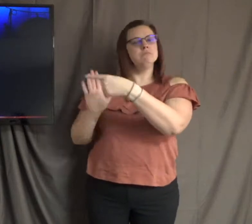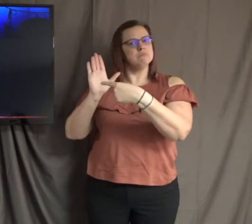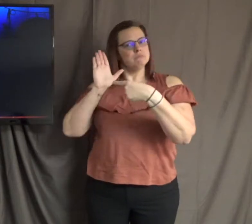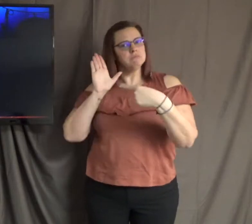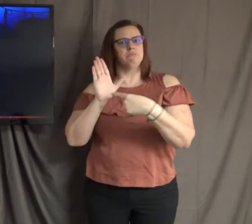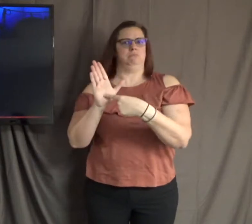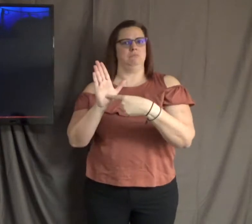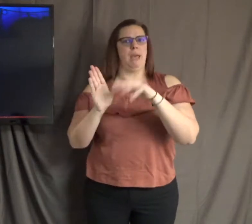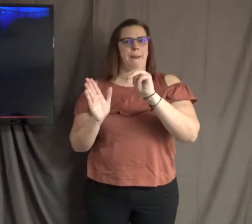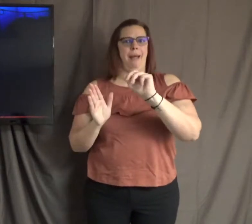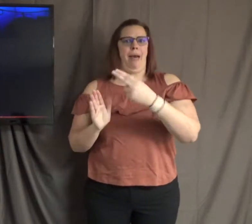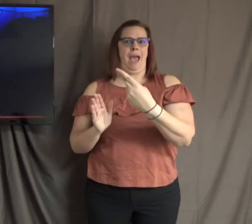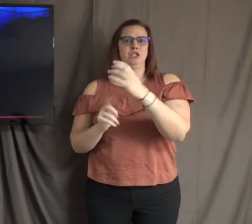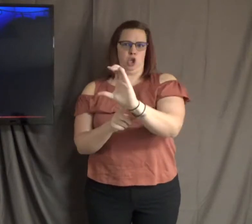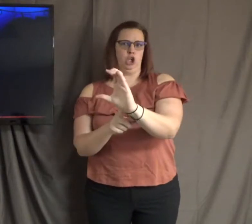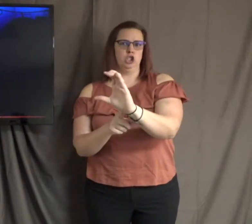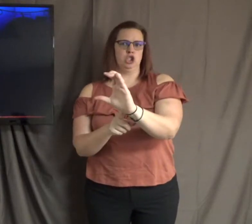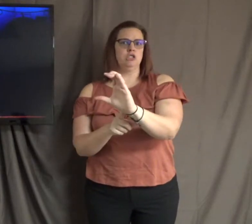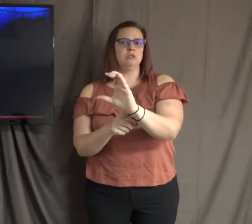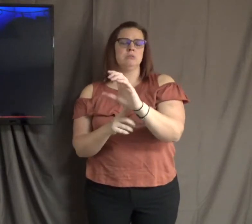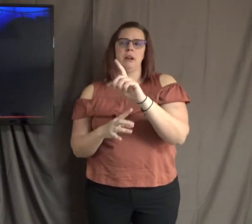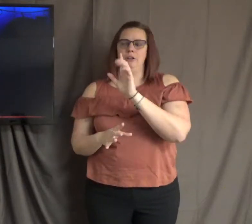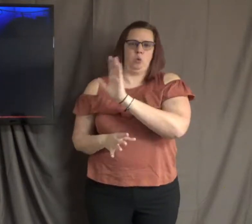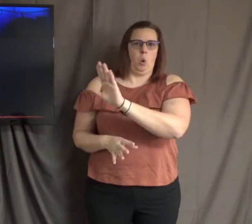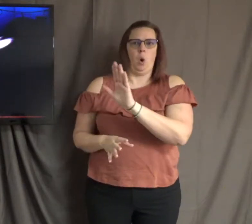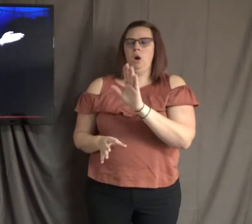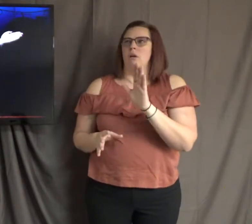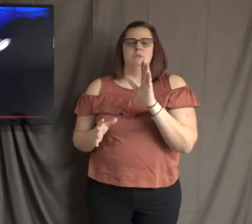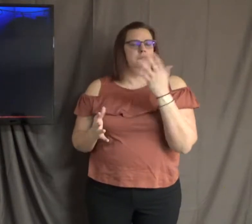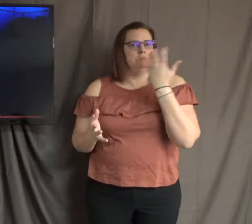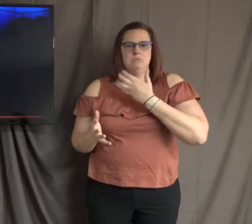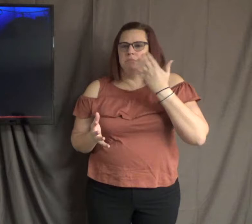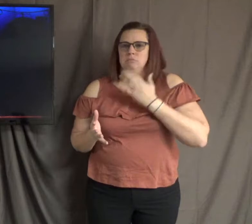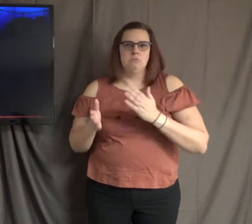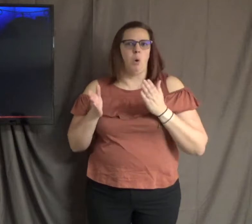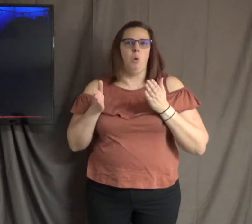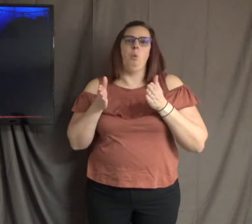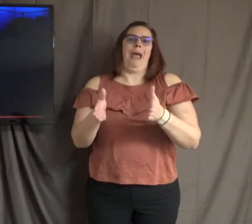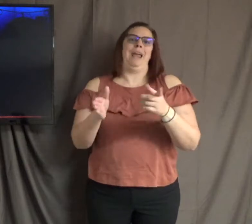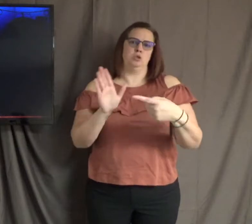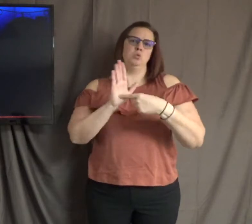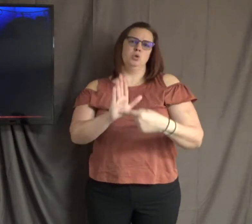and it demonstrated you in the incredible ways that you bring your gifts here. Thank you, Reverend Carol.